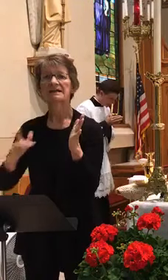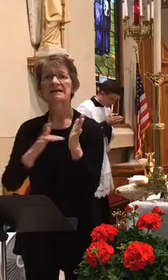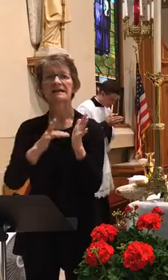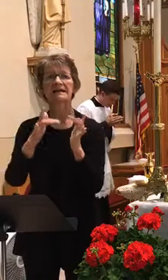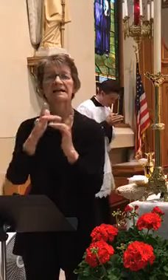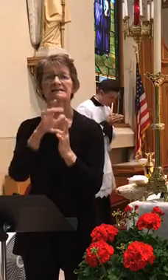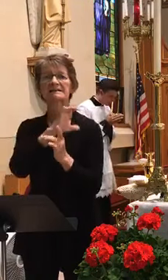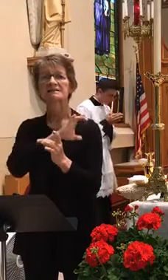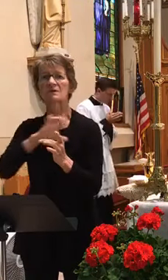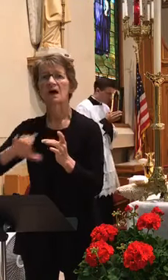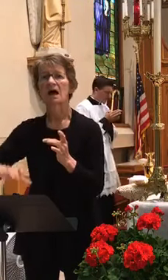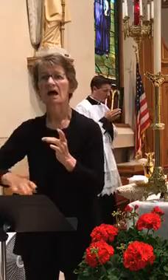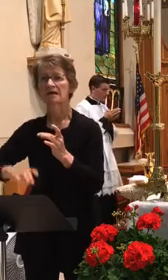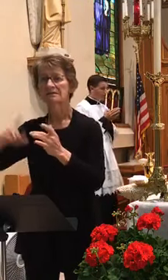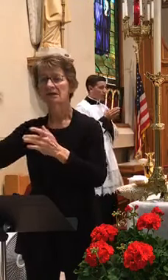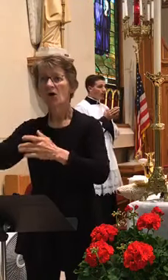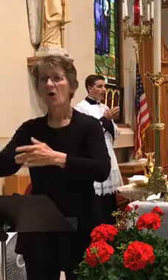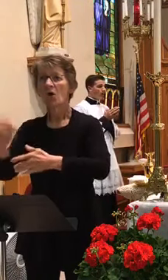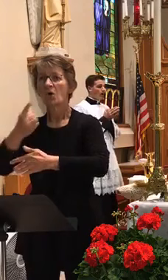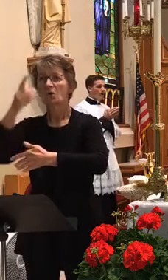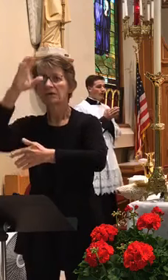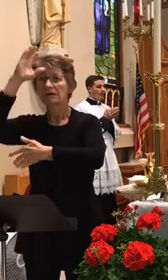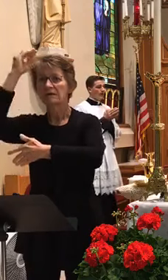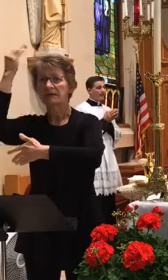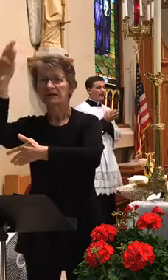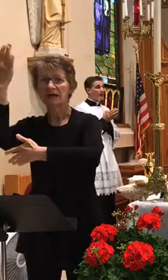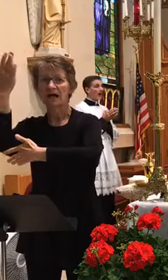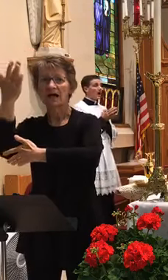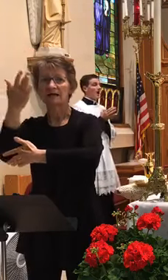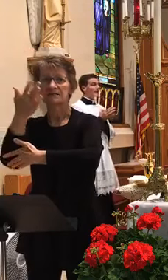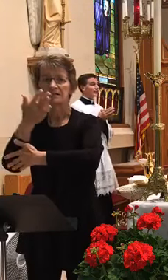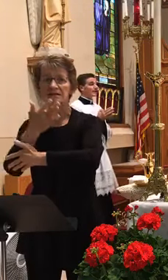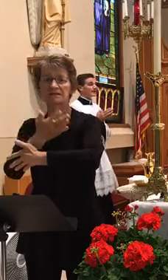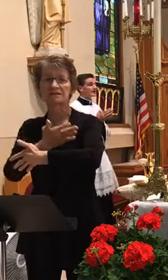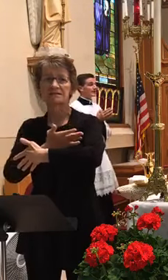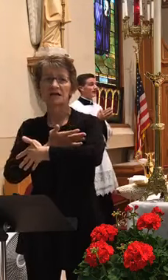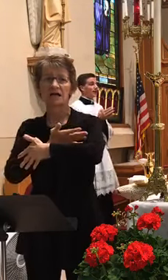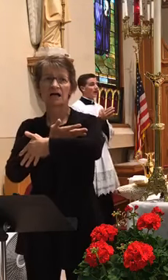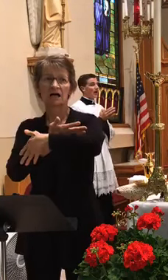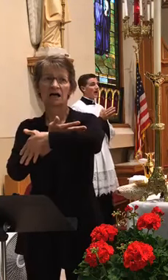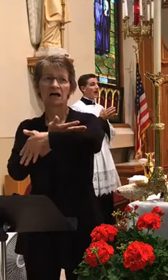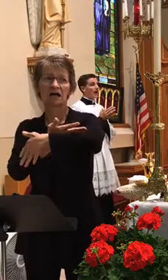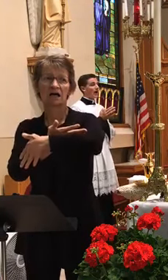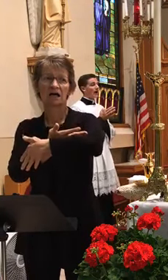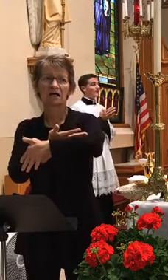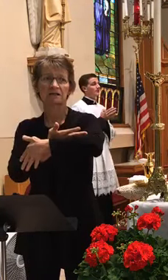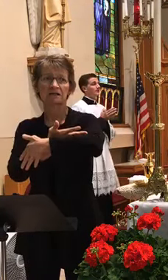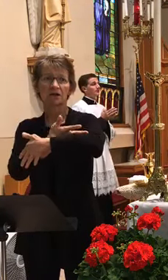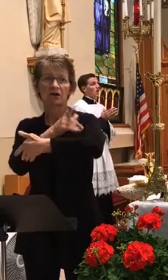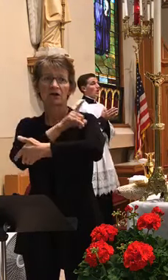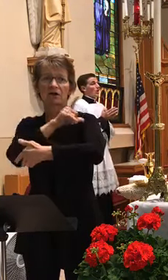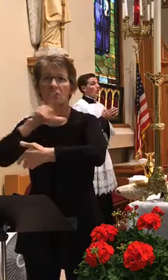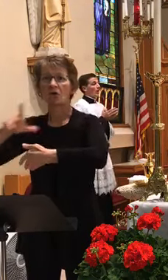Lord Jesus Christ, only begotten Son,